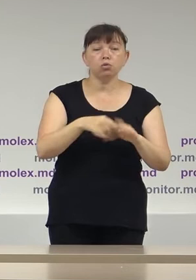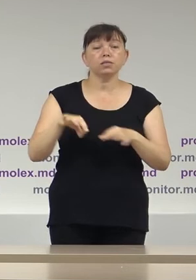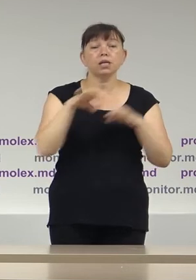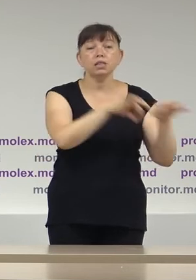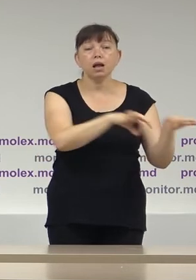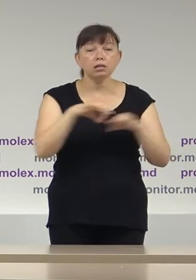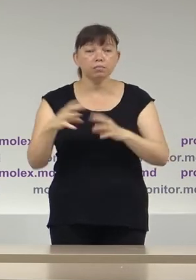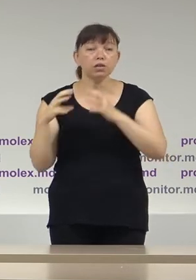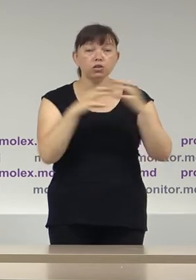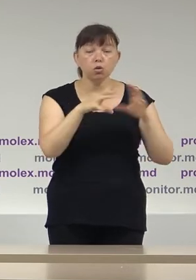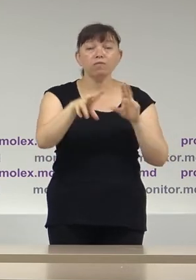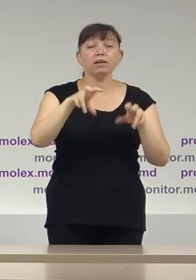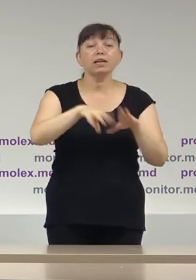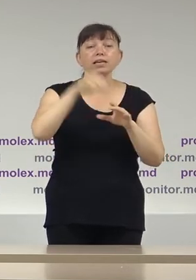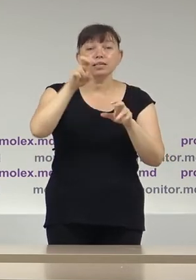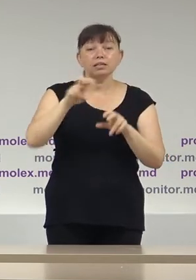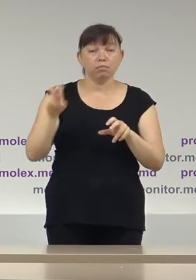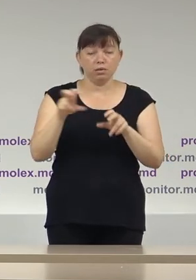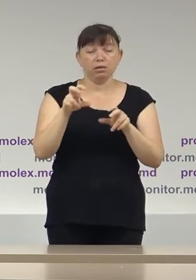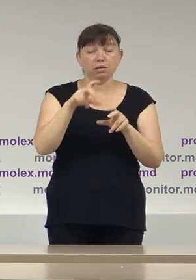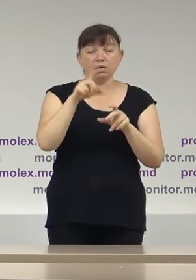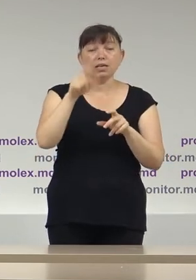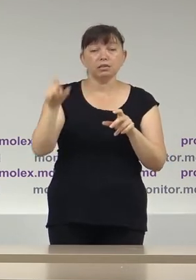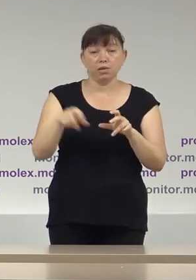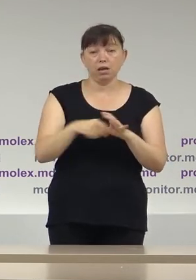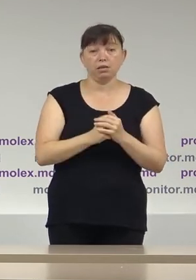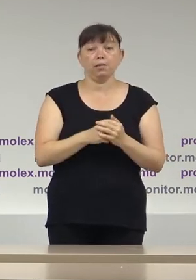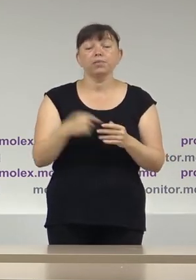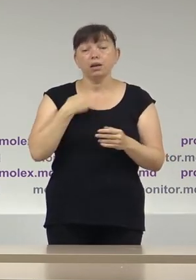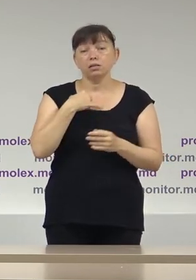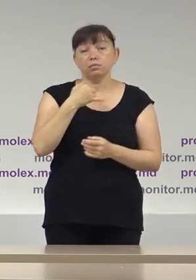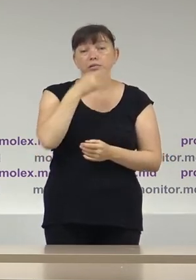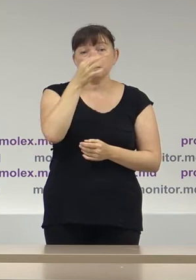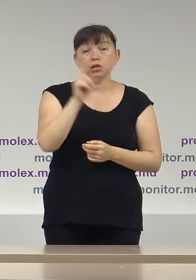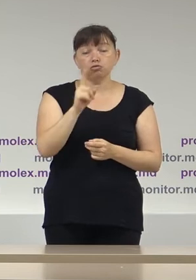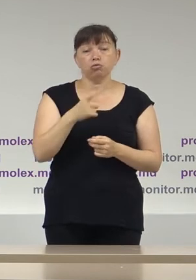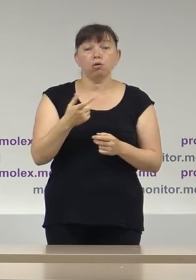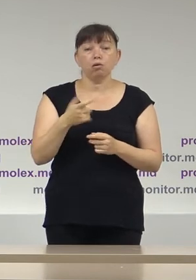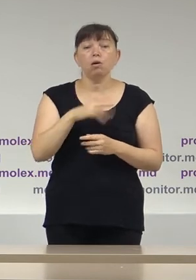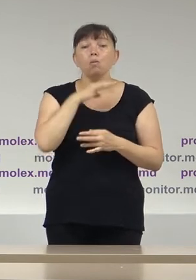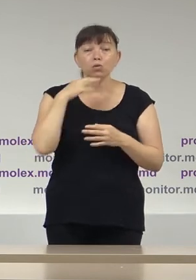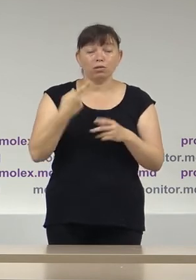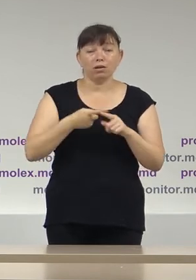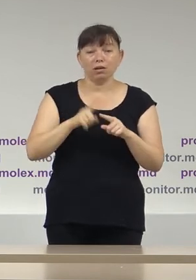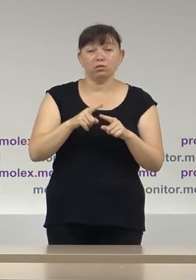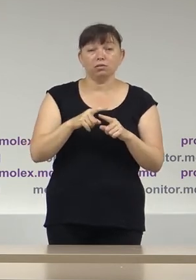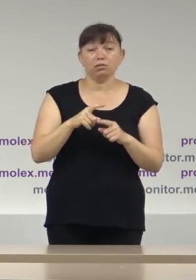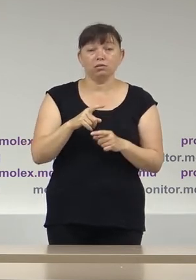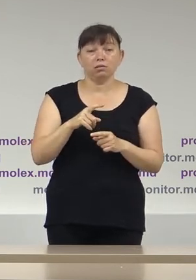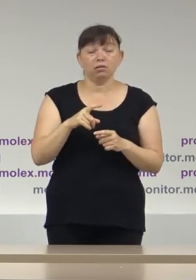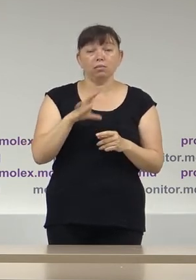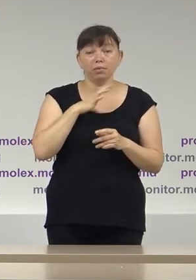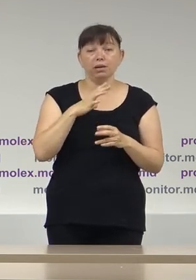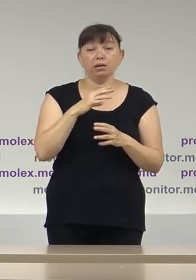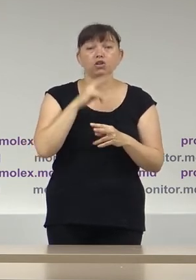to be conducted in order to fight voter rigging and organized transportation of voters. We have to mention